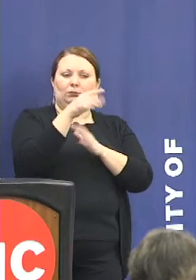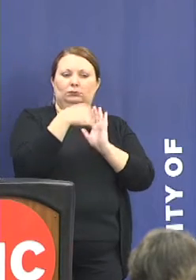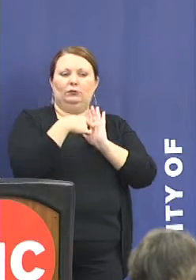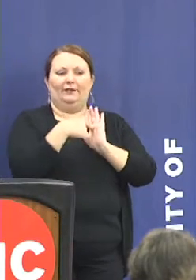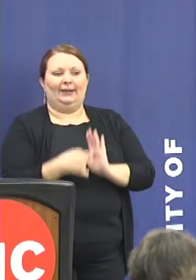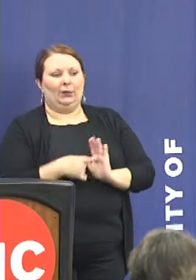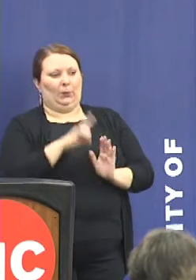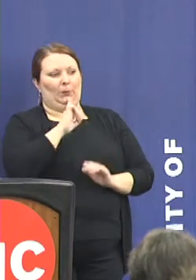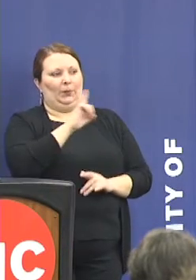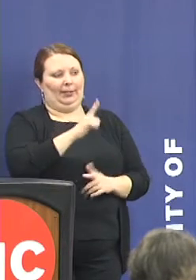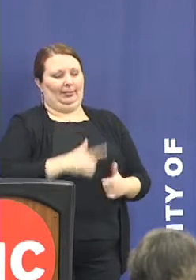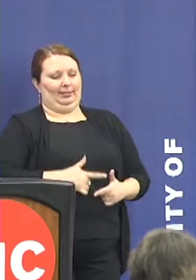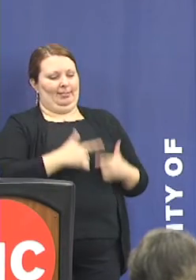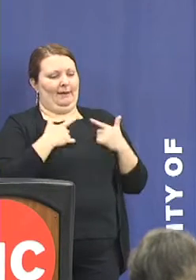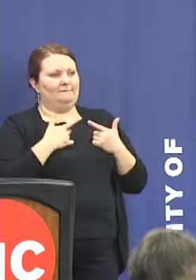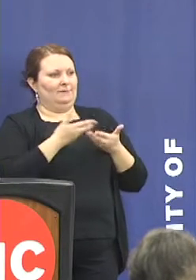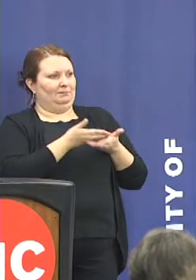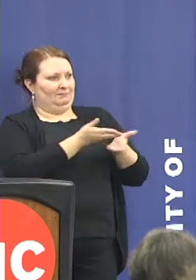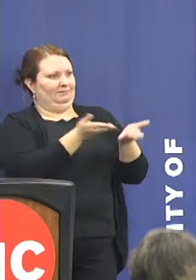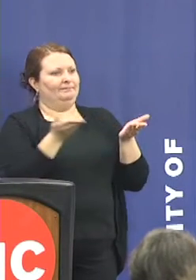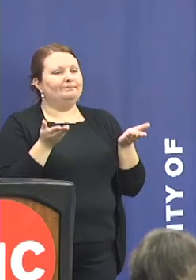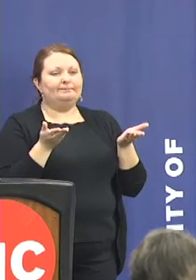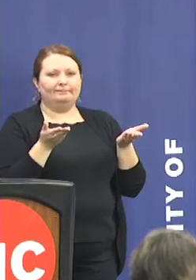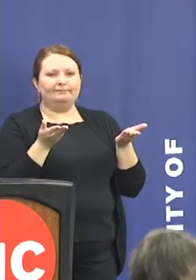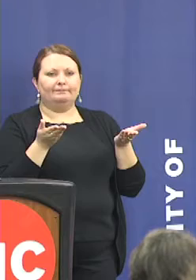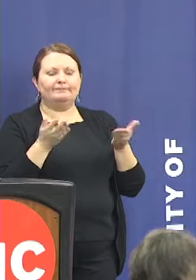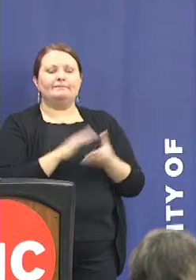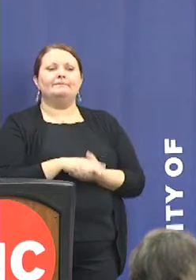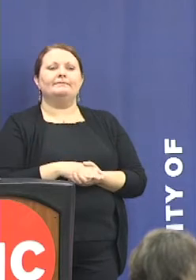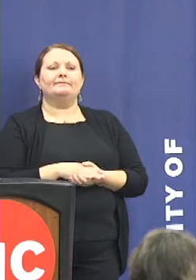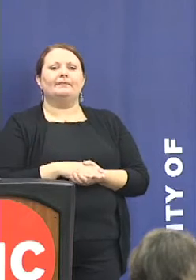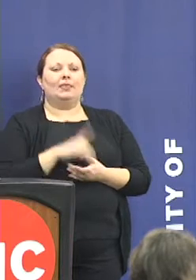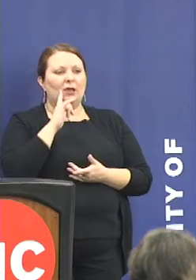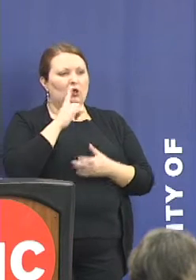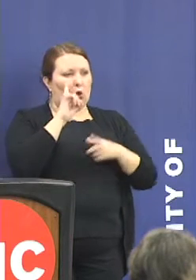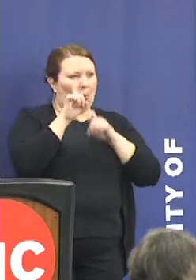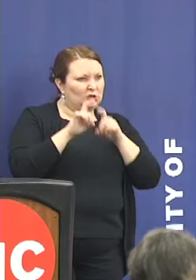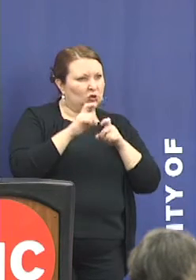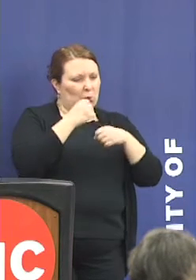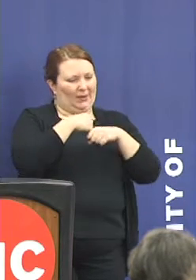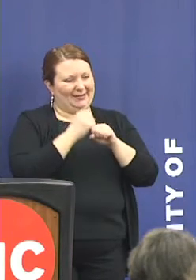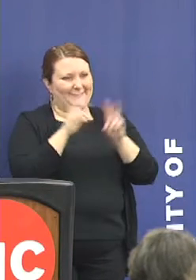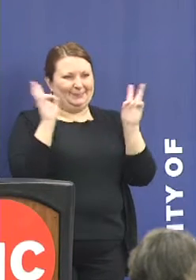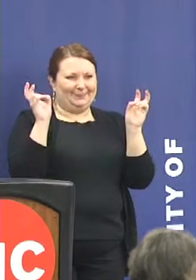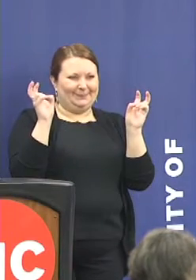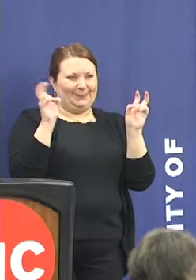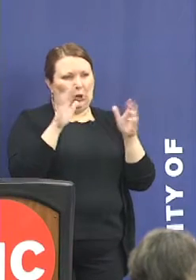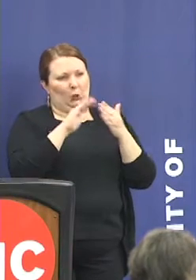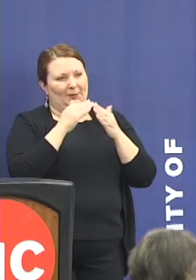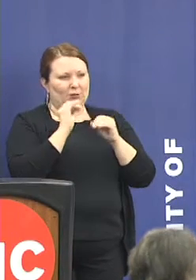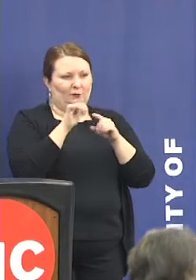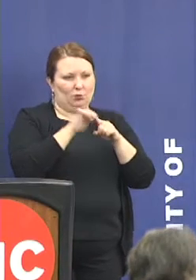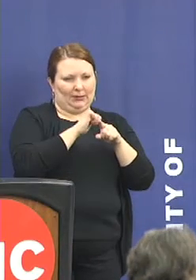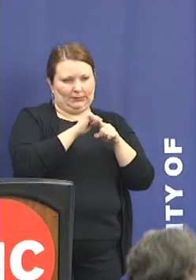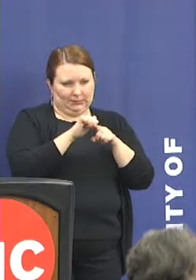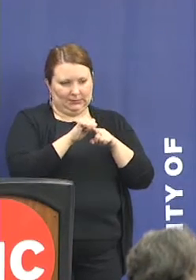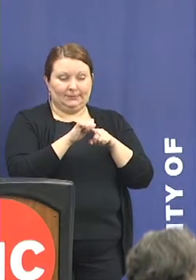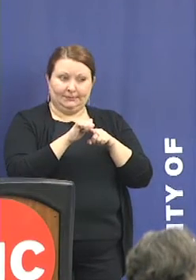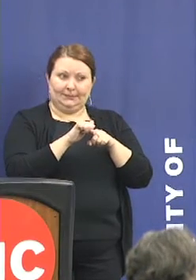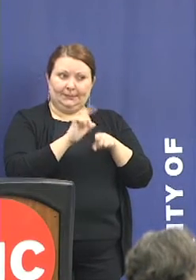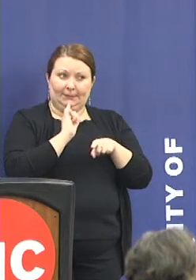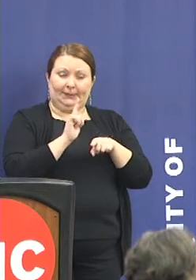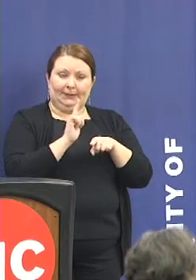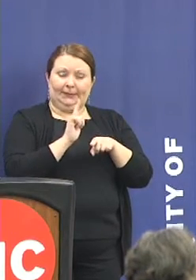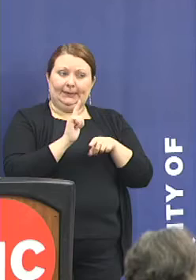the realities on the ground. And I think the questions and the creation of these so-called communities of practice are actually